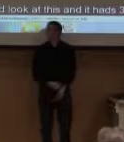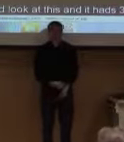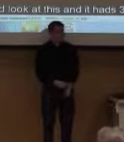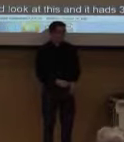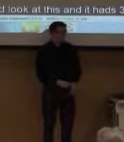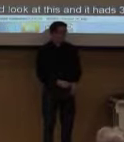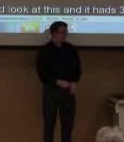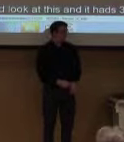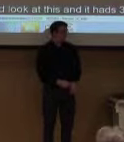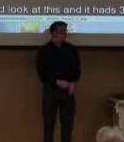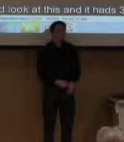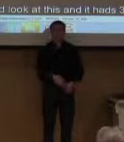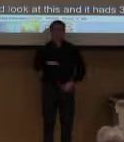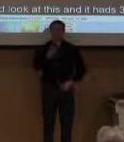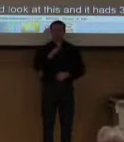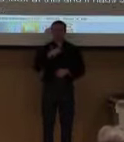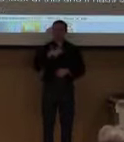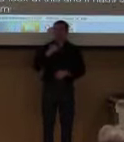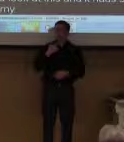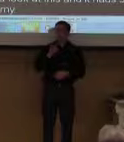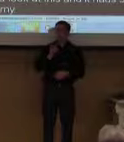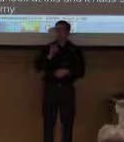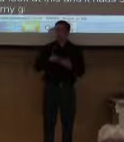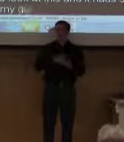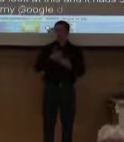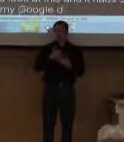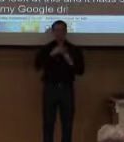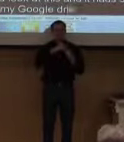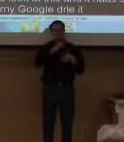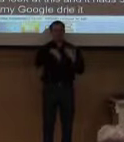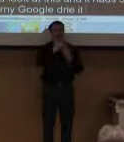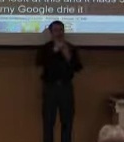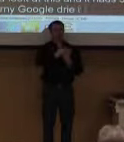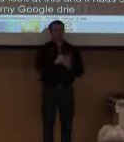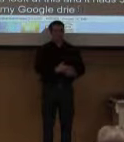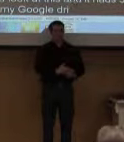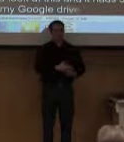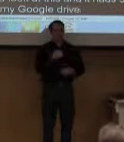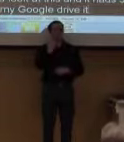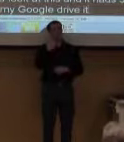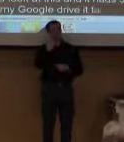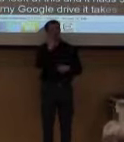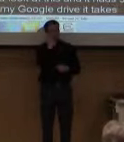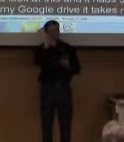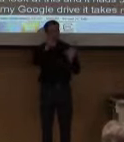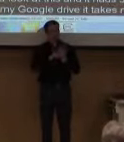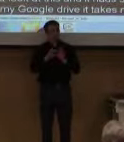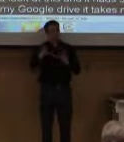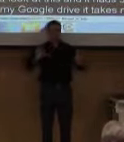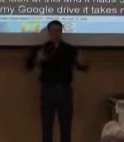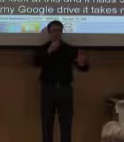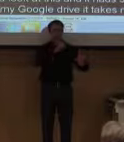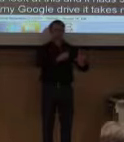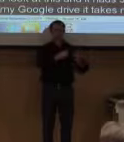So when I click in my Google Drive, it takes me to all the different folders that I have in my Google Drive. And this is a pretty recent picture showing the